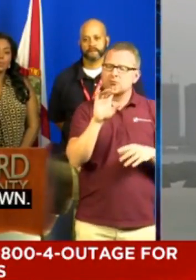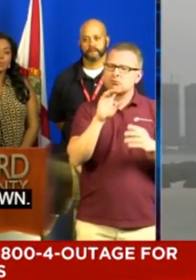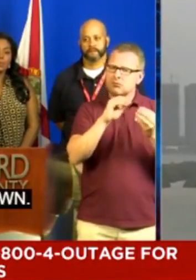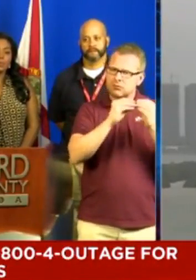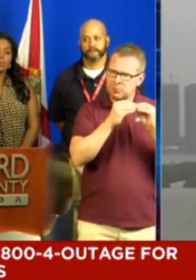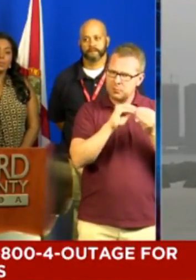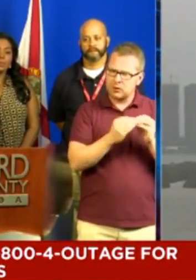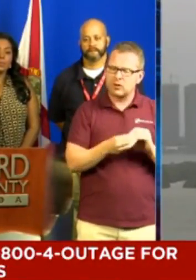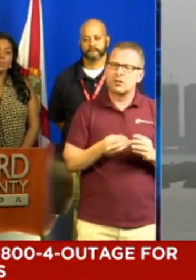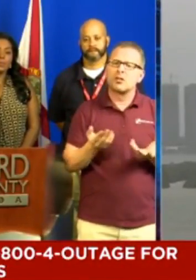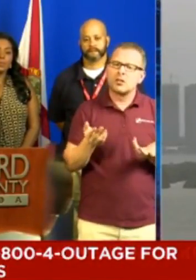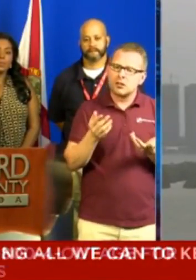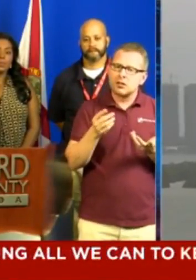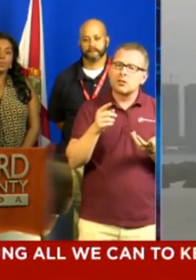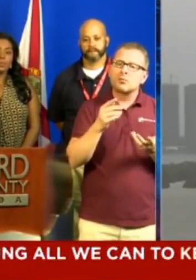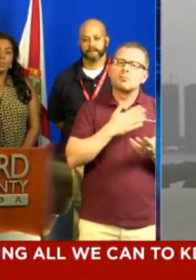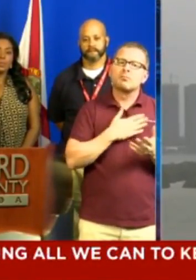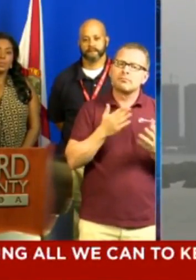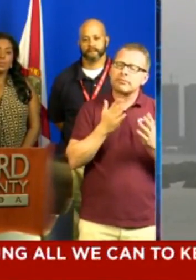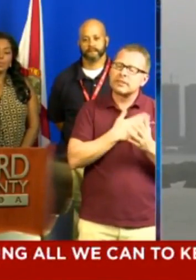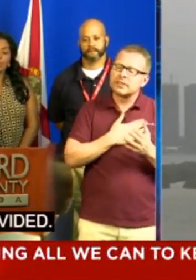be safe. Thank you.